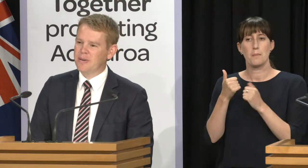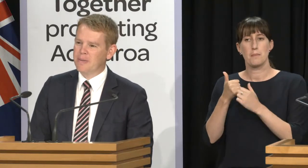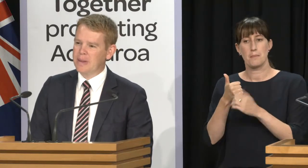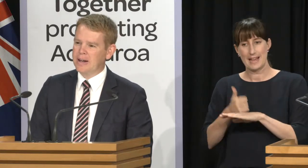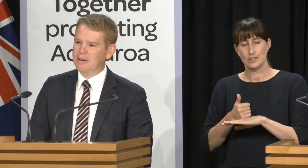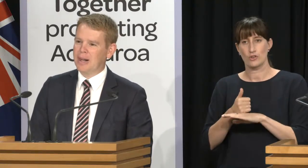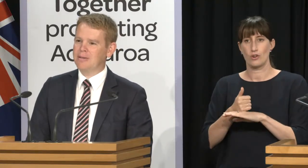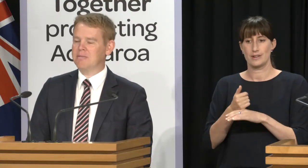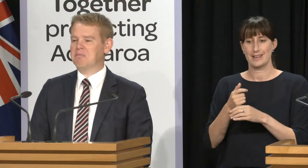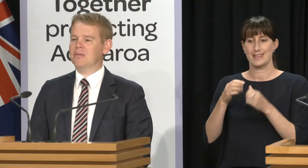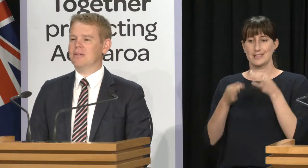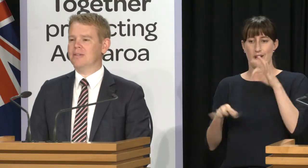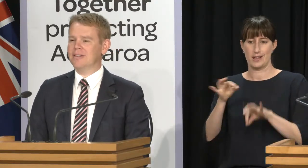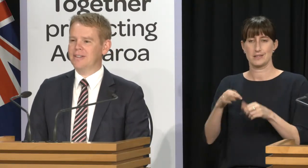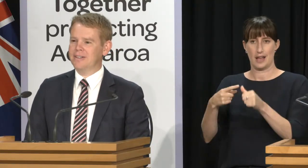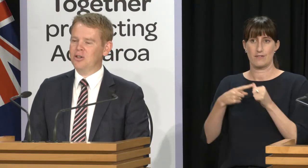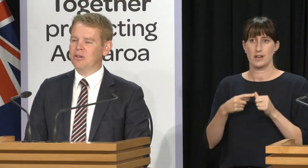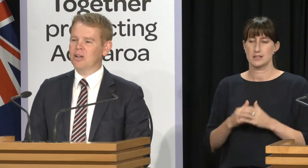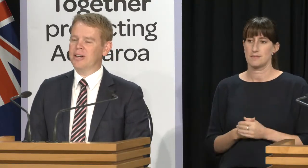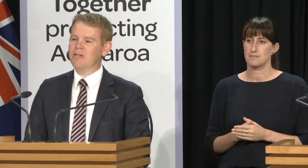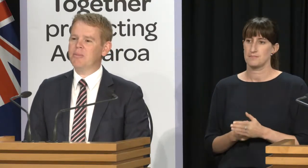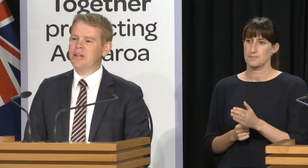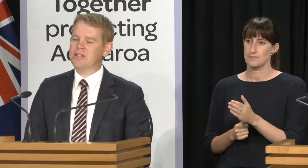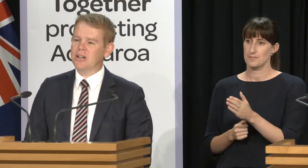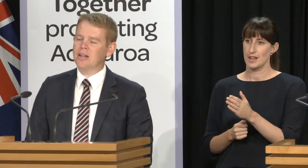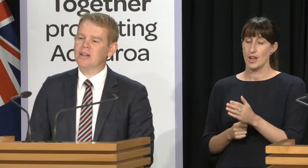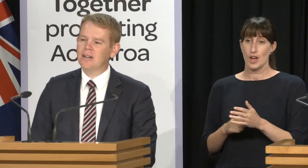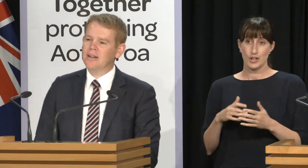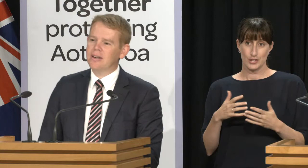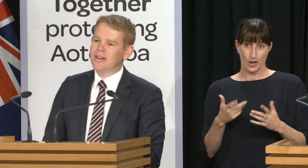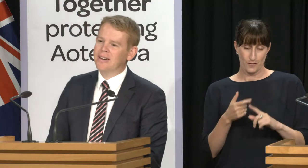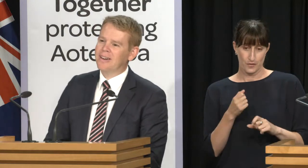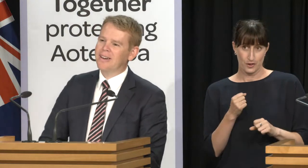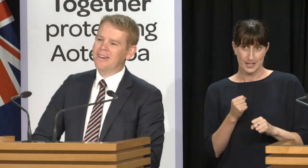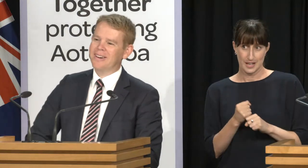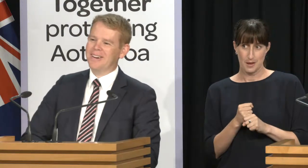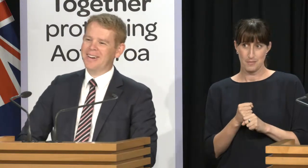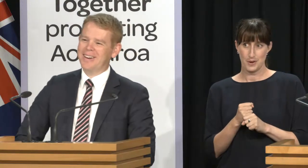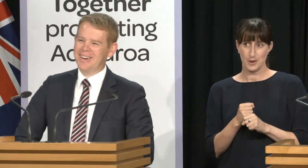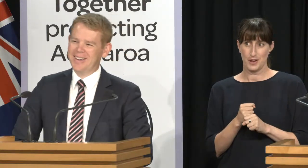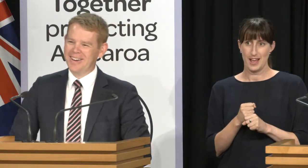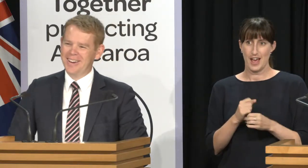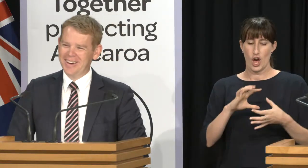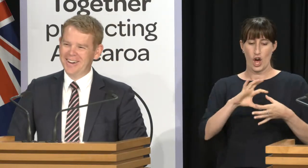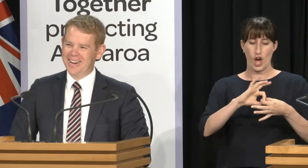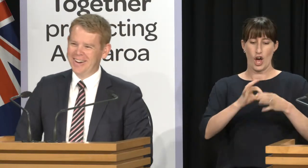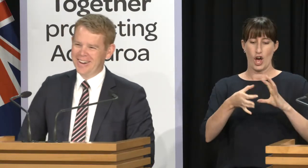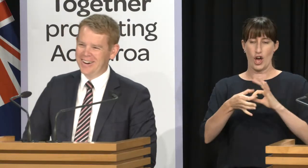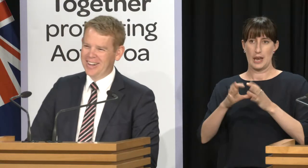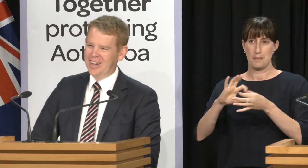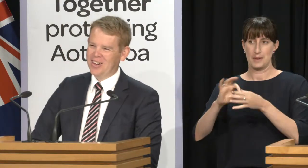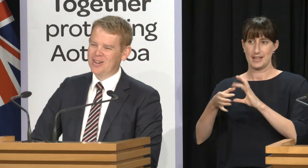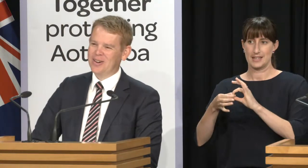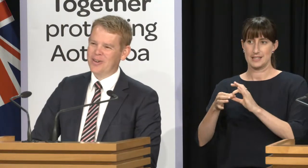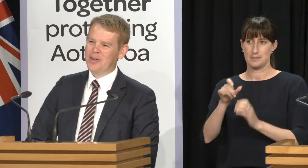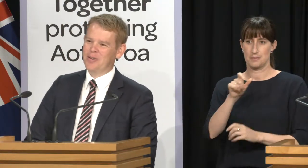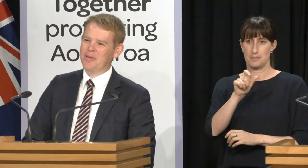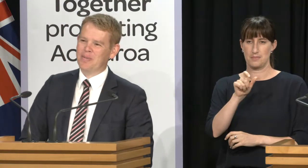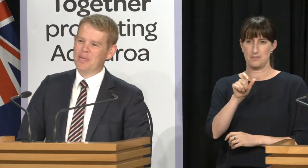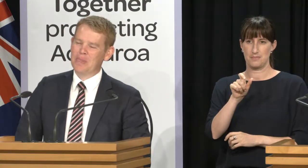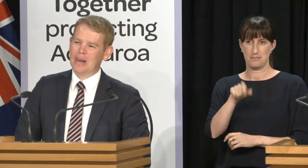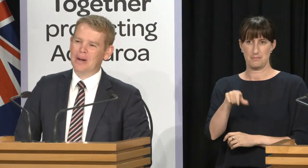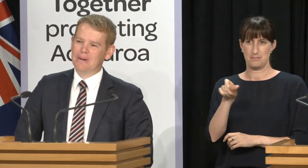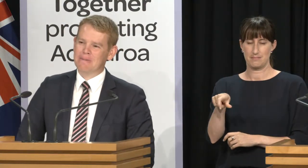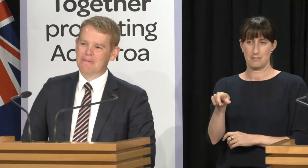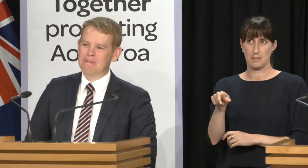Olympians coming back through, like in August. You don't look like Henry, but that's okay. Same hair colour. But so when the Olympians coming